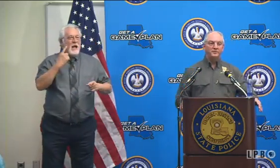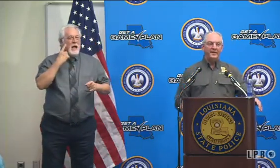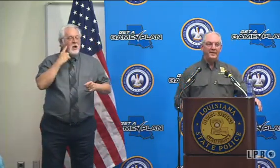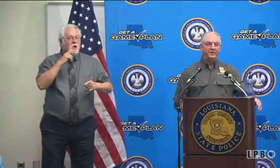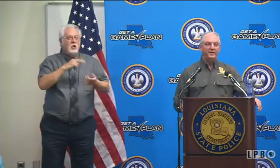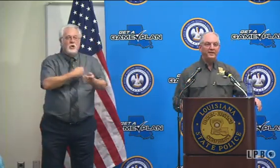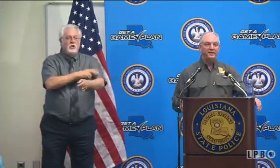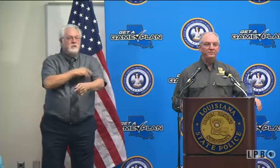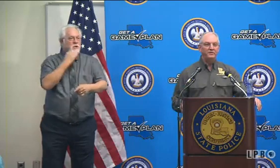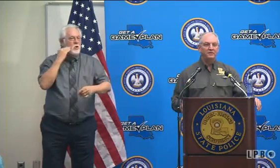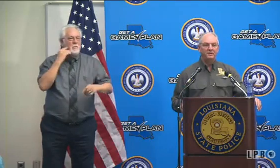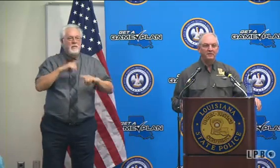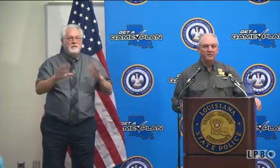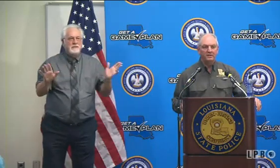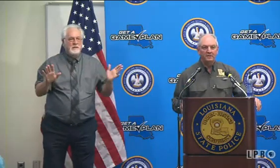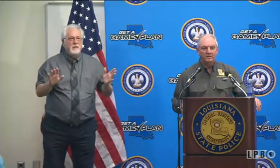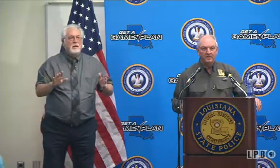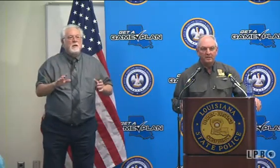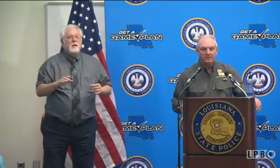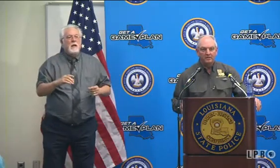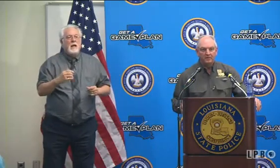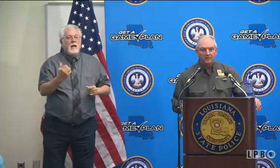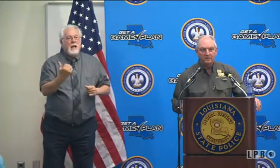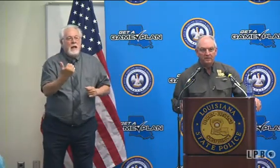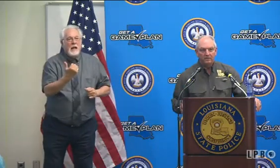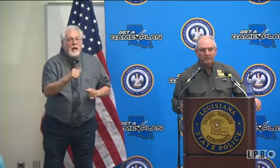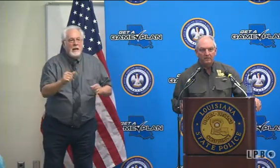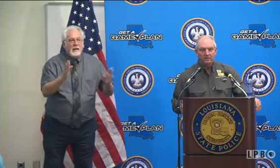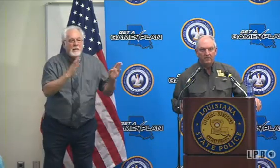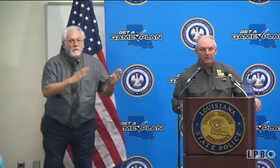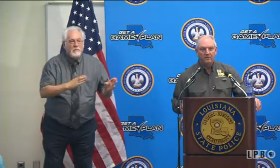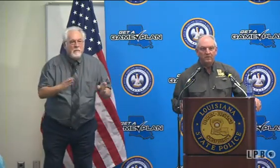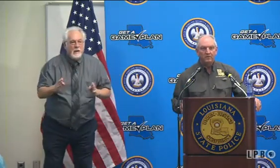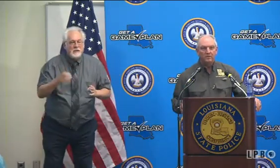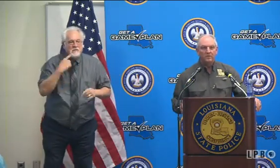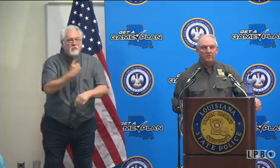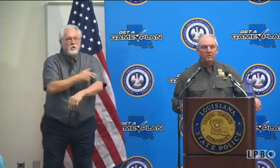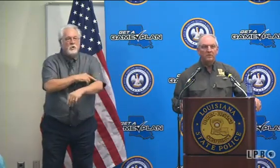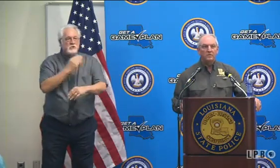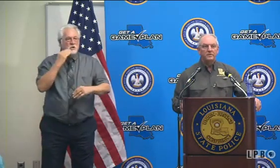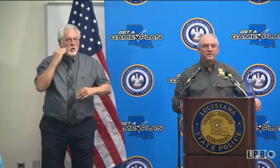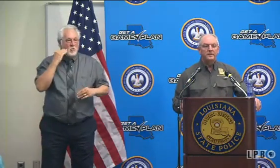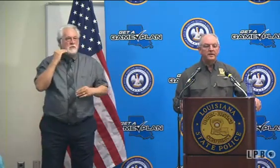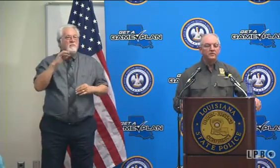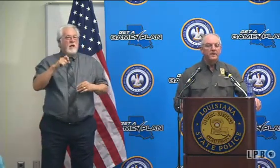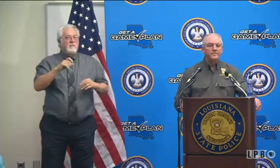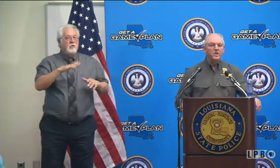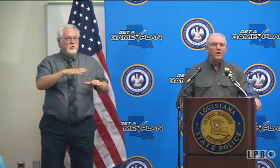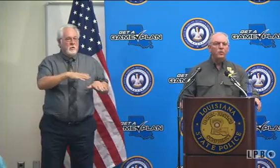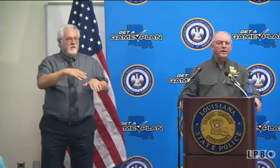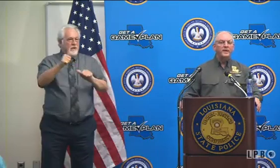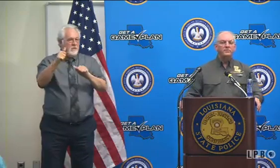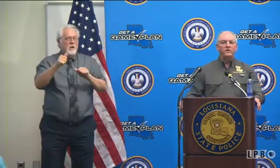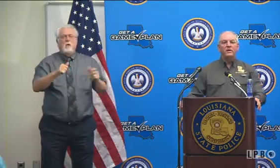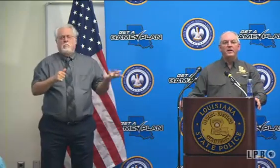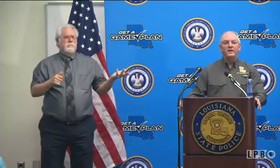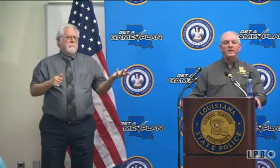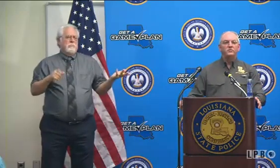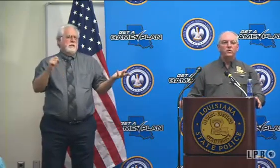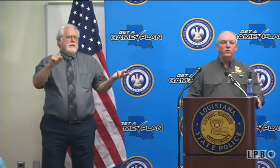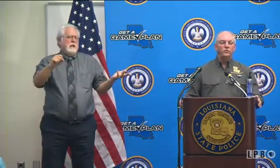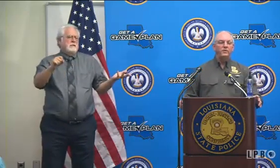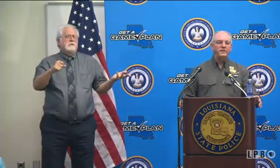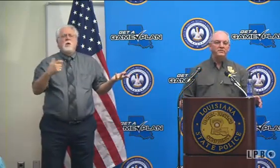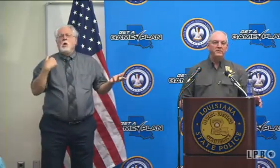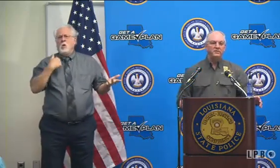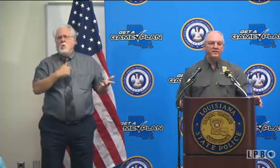nursing homes. I didn't hear anything else. Are there any plans in place to assist nursing homes, maybe manufacturing facilities? Yes. Well, yes, there are. And